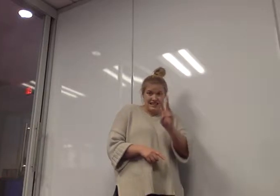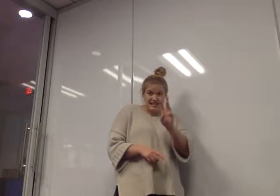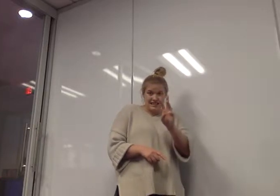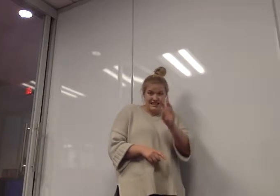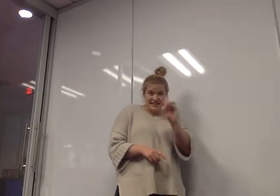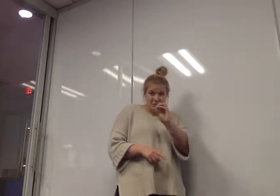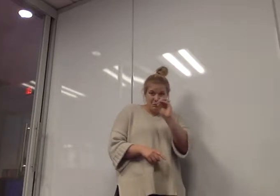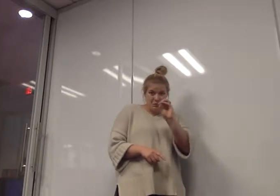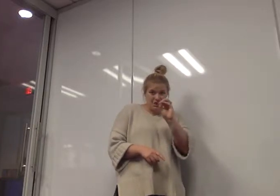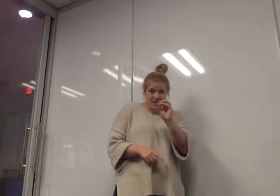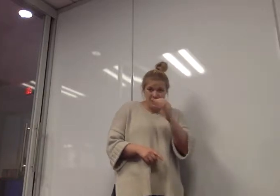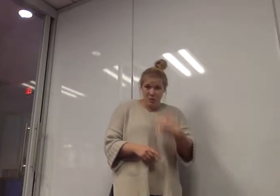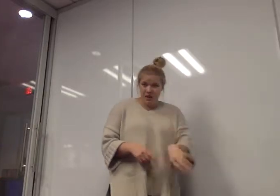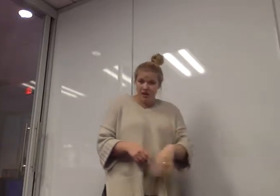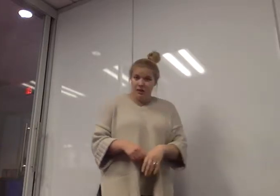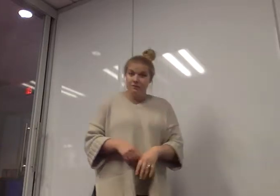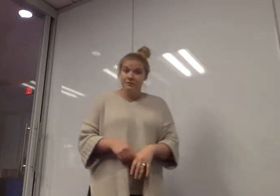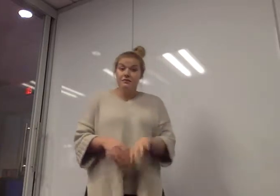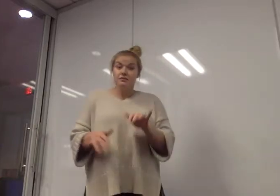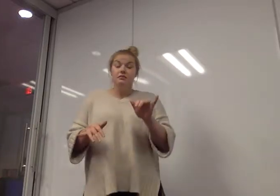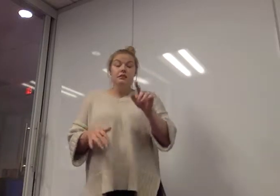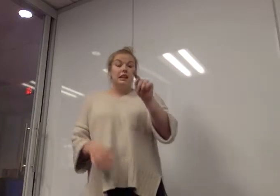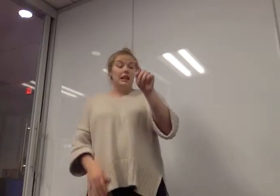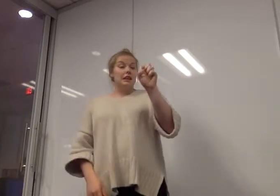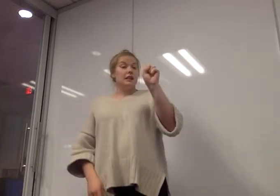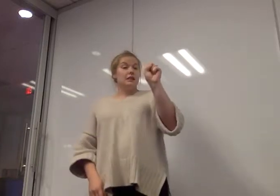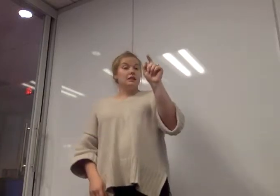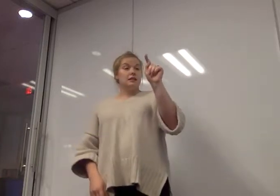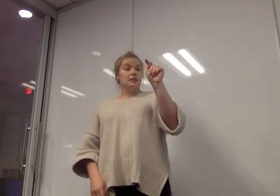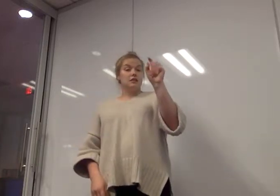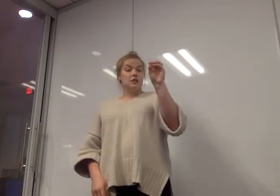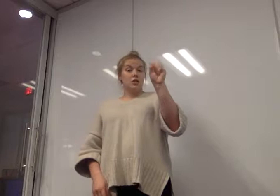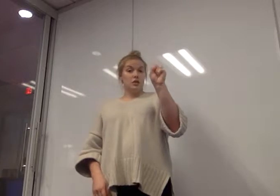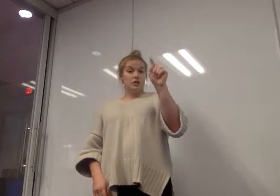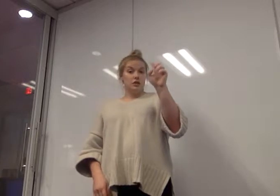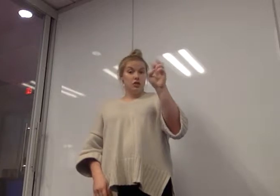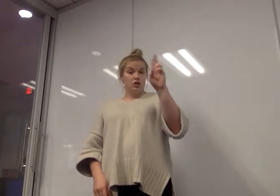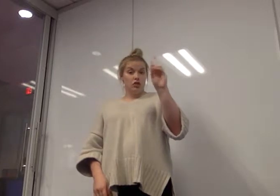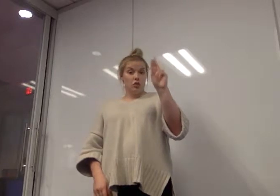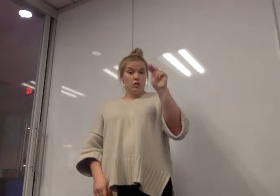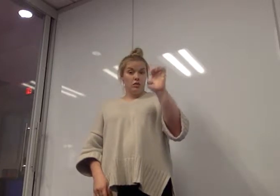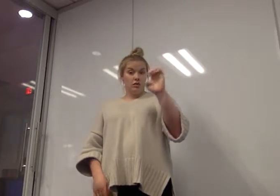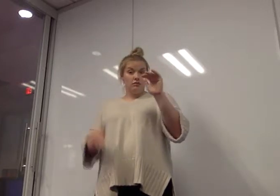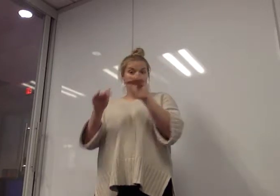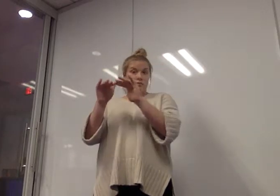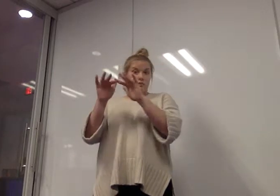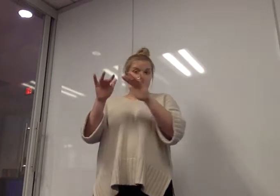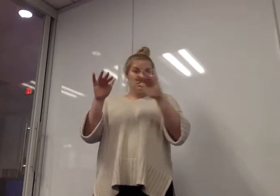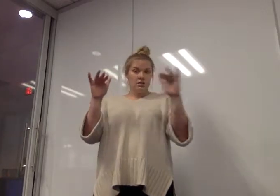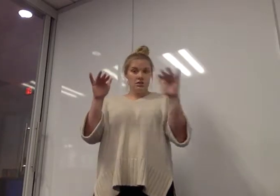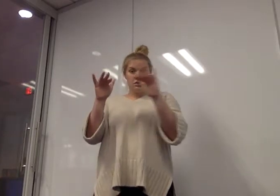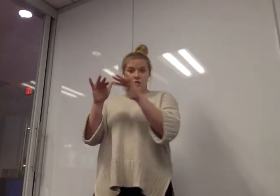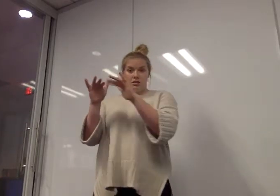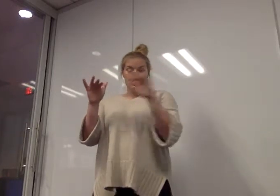on testosterone. From their baseline when they come in, high power people experience about a 20%